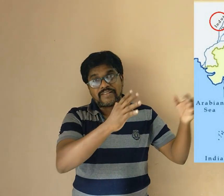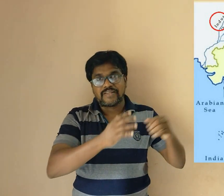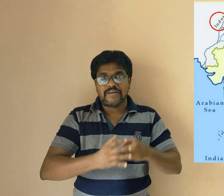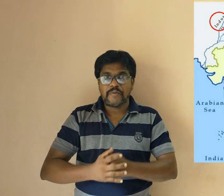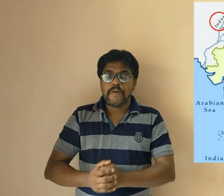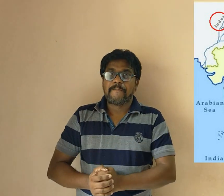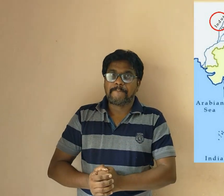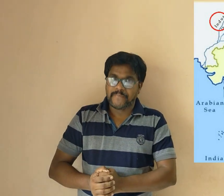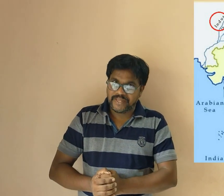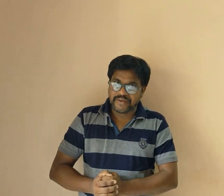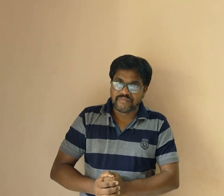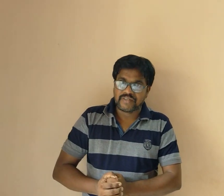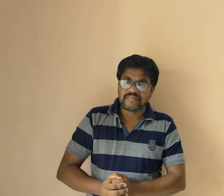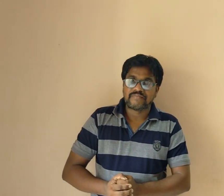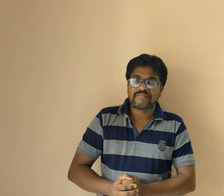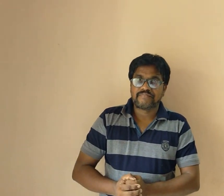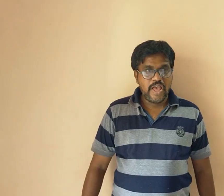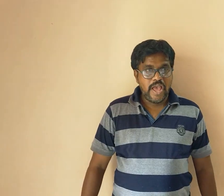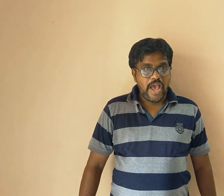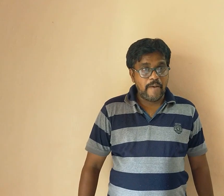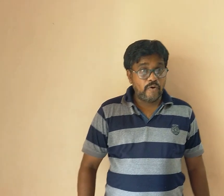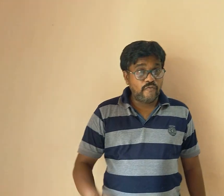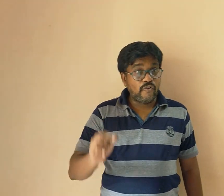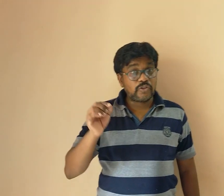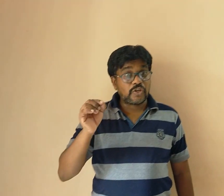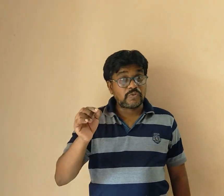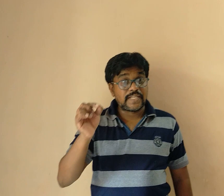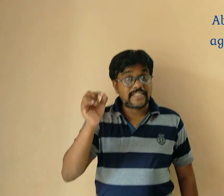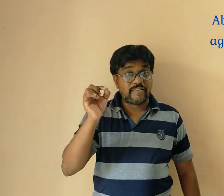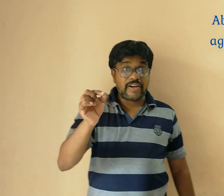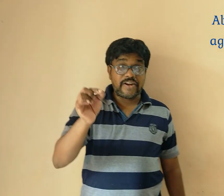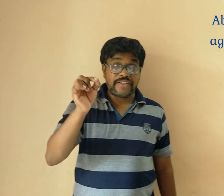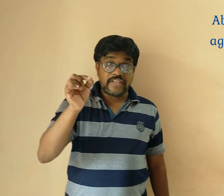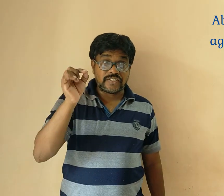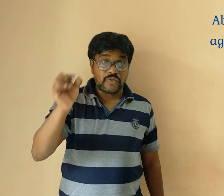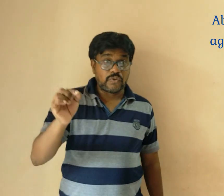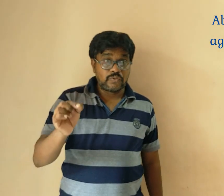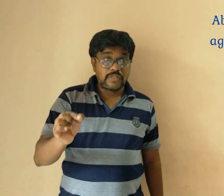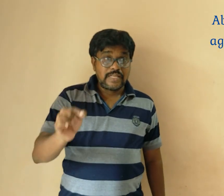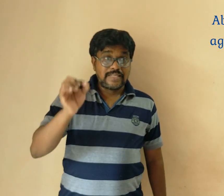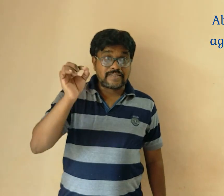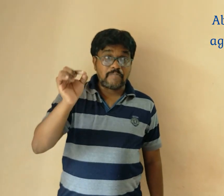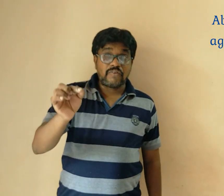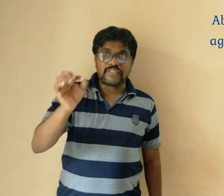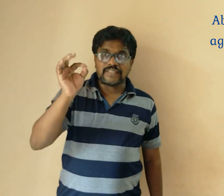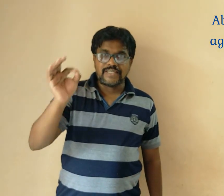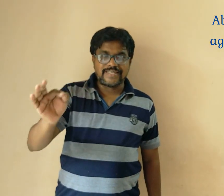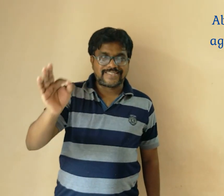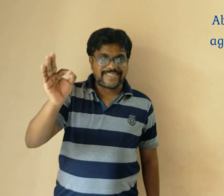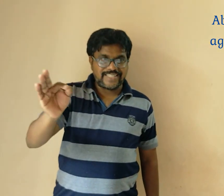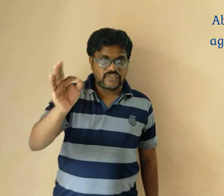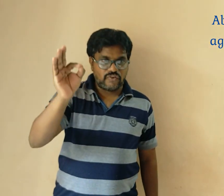the main river. About 4,700 years ago, some of the earliest cities